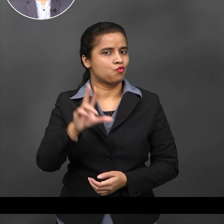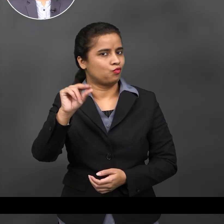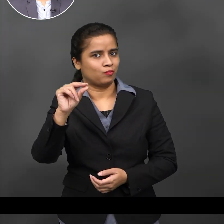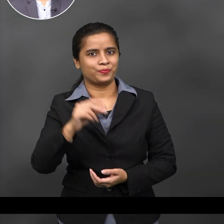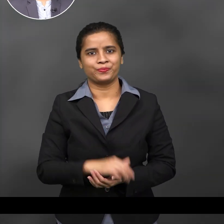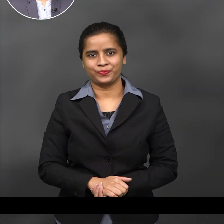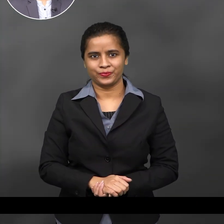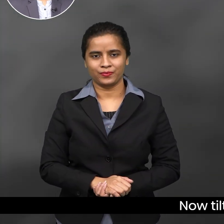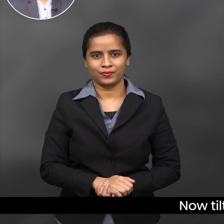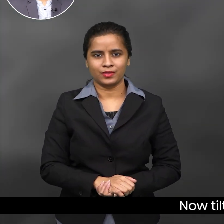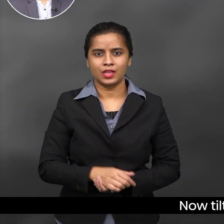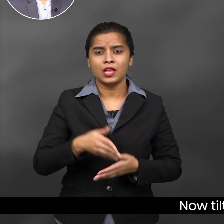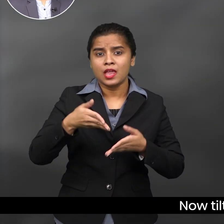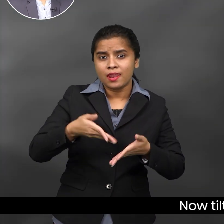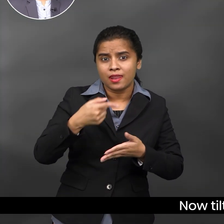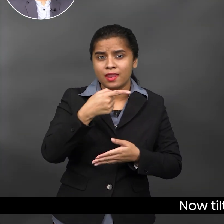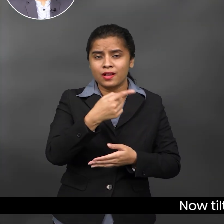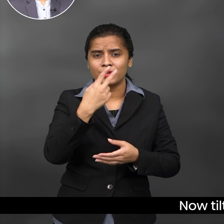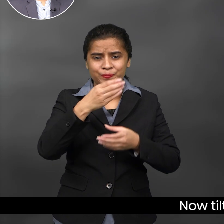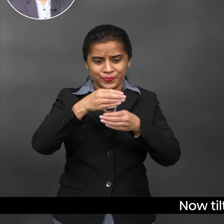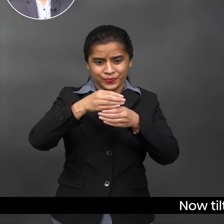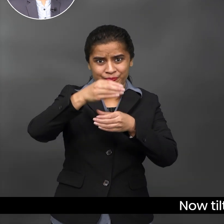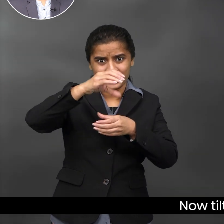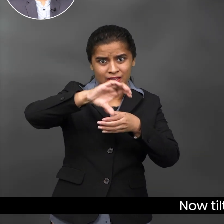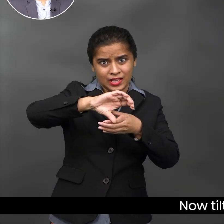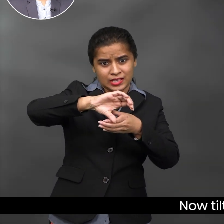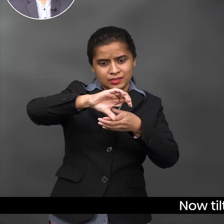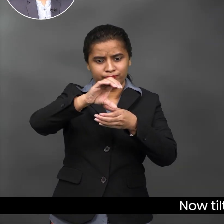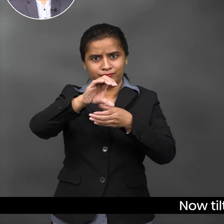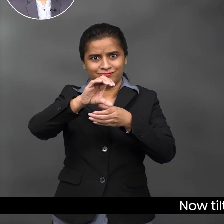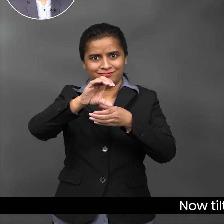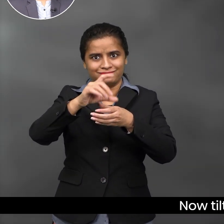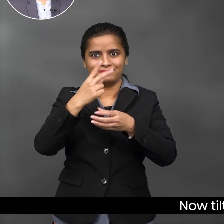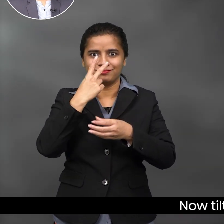No. Now, tilt the bottle slightly.